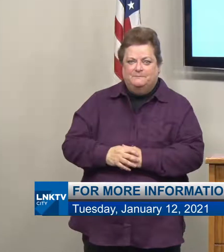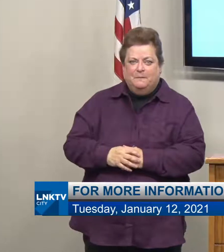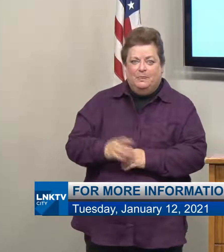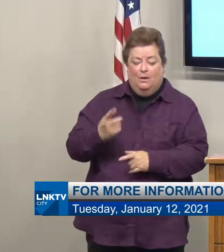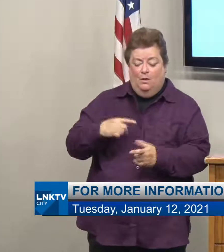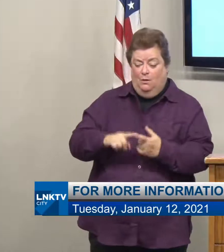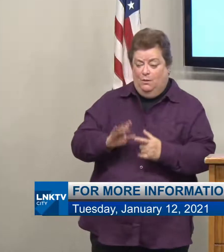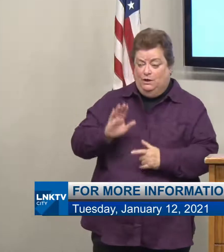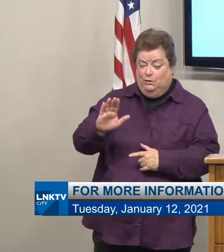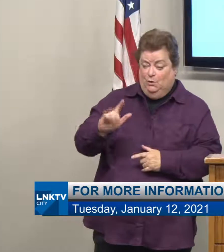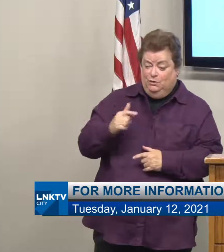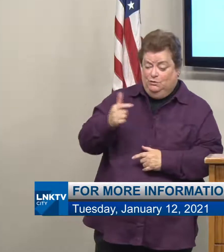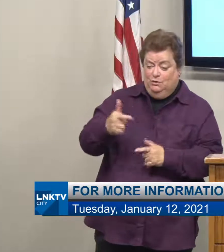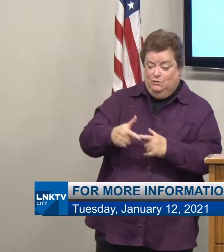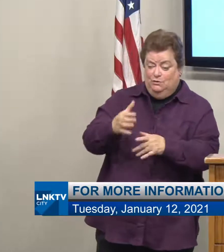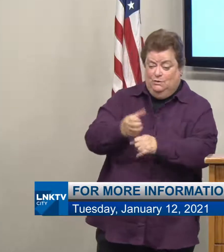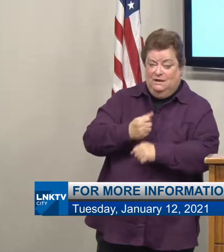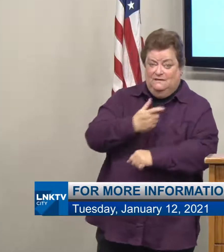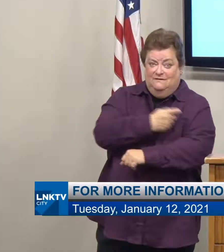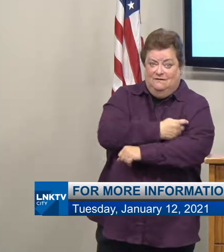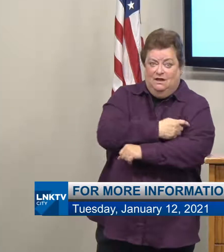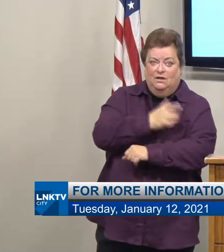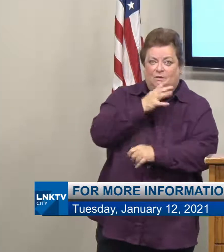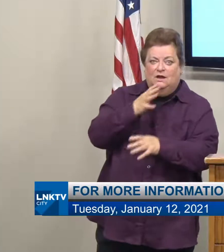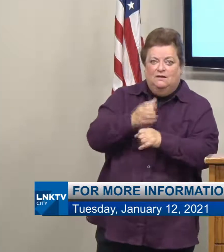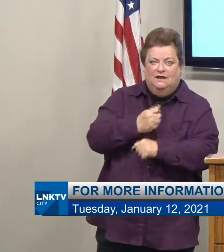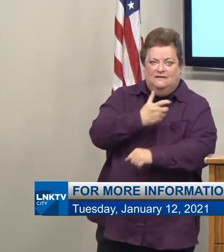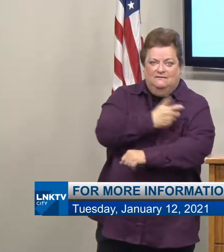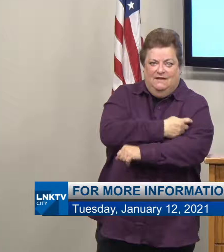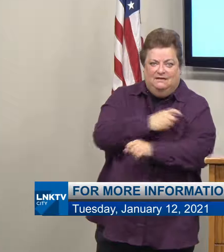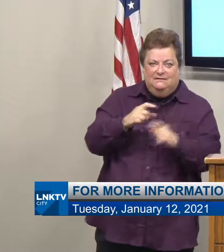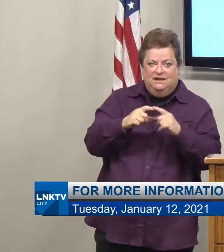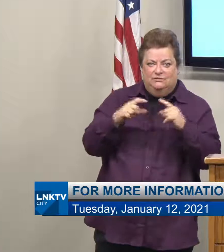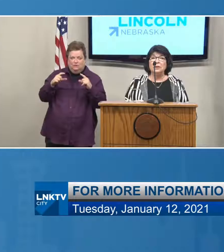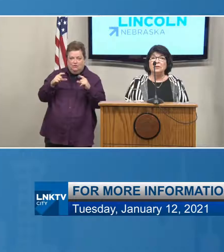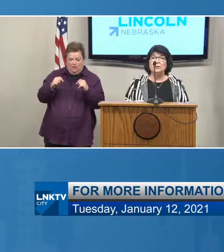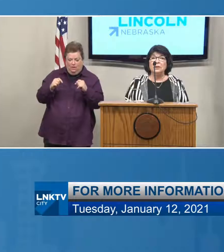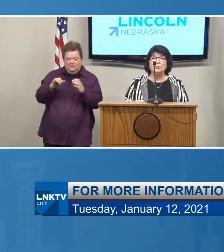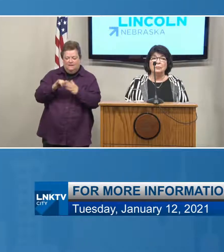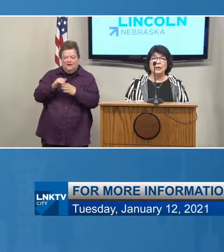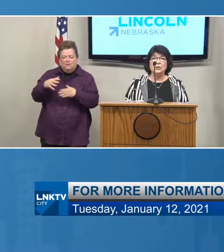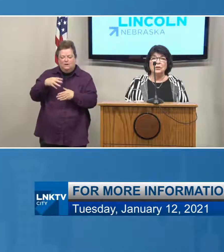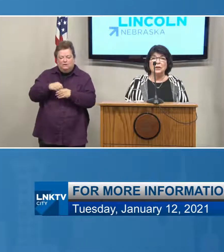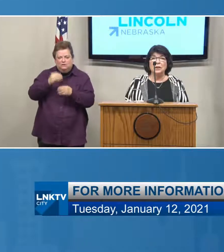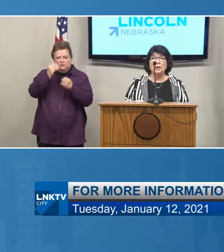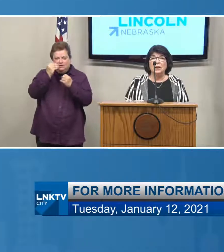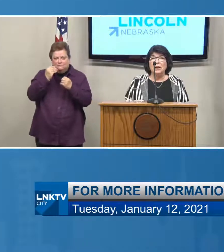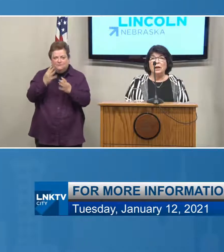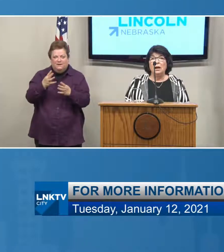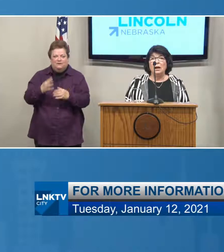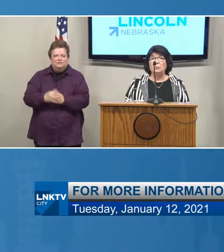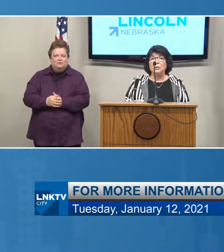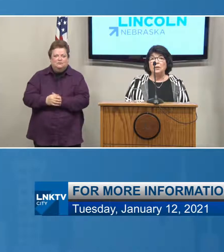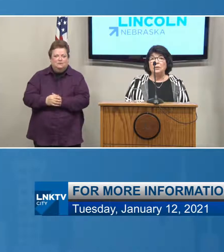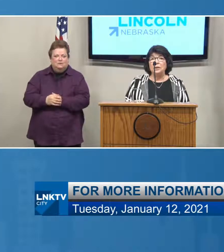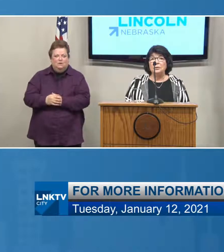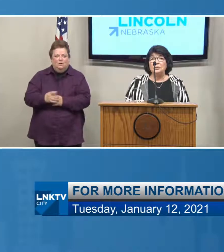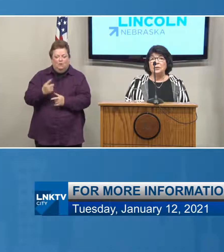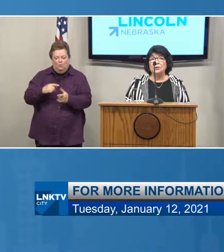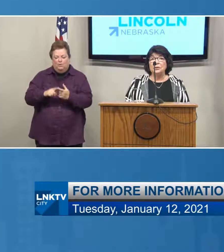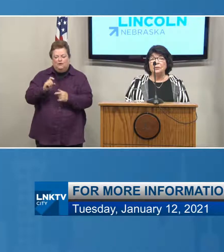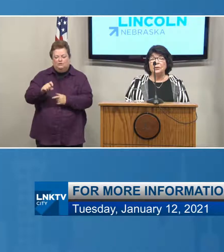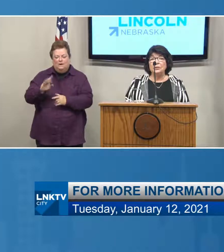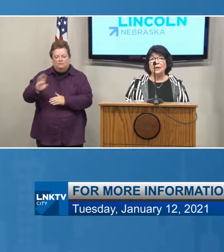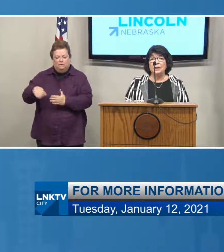to receive your first dose of vaccine, you will receive a vaccination card that will include information on when you need